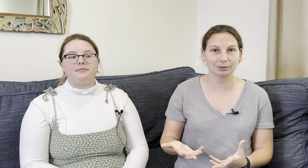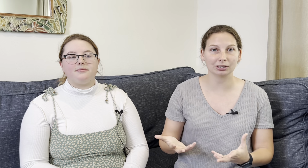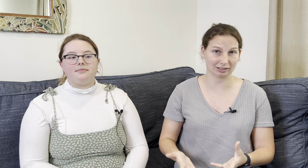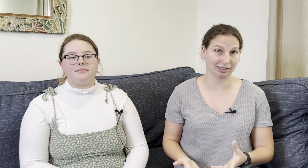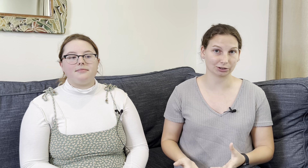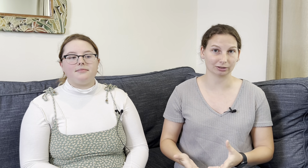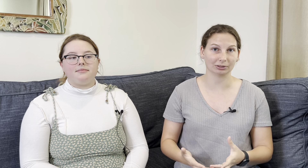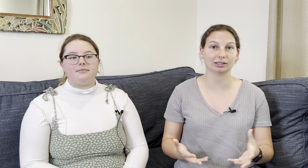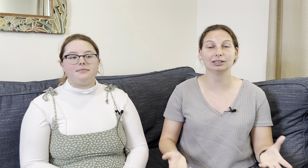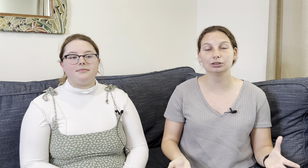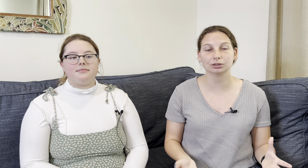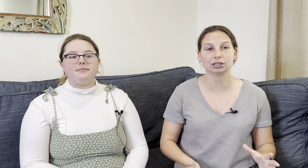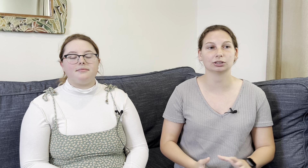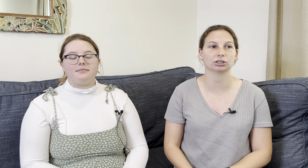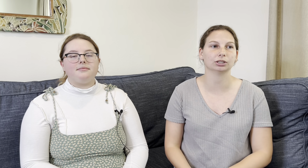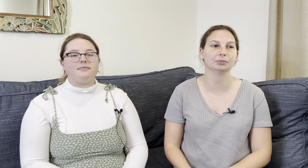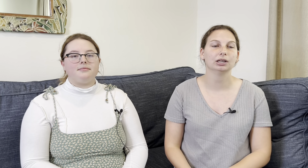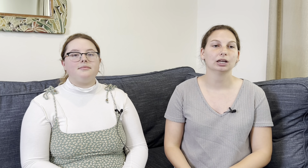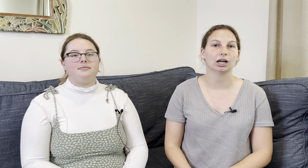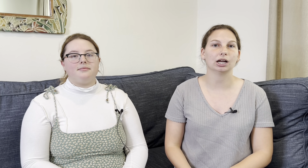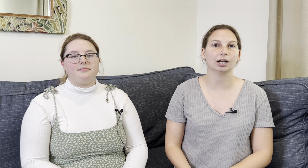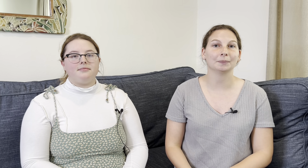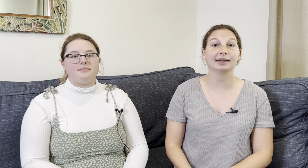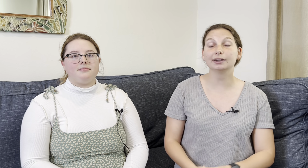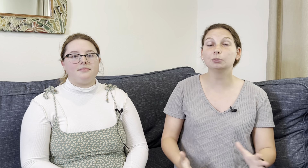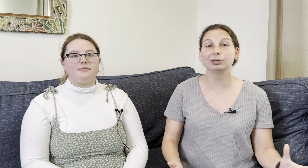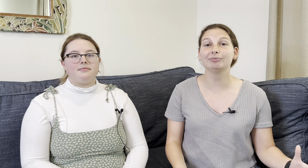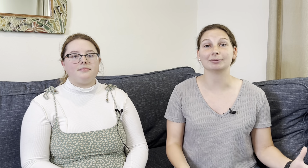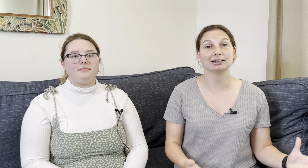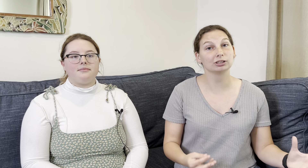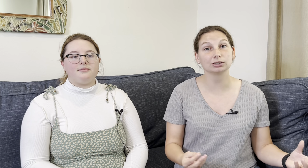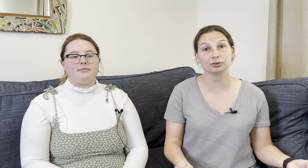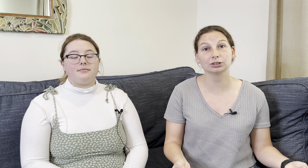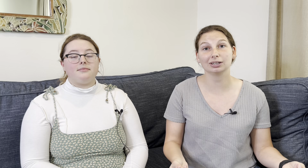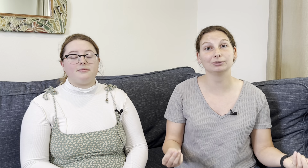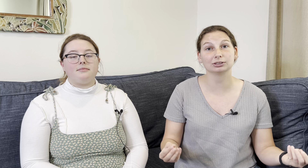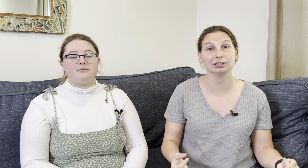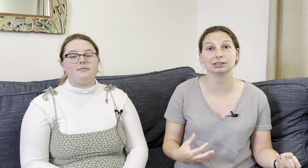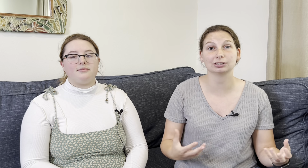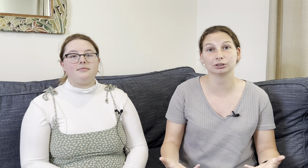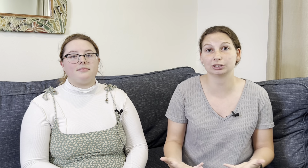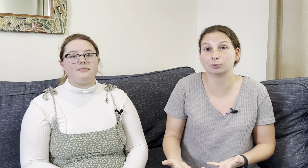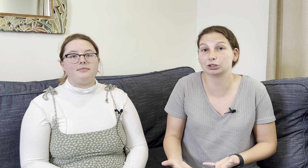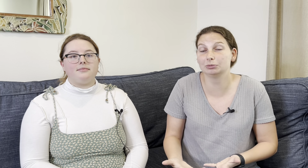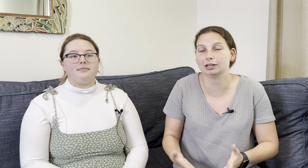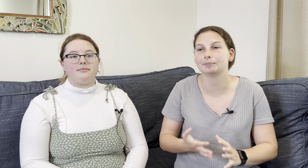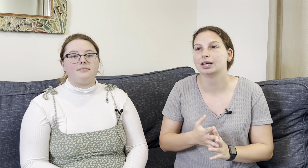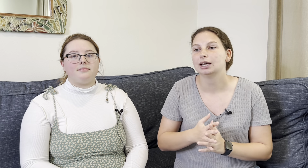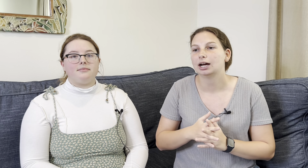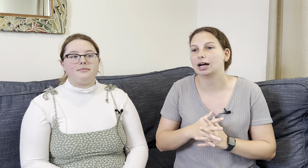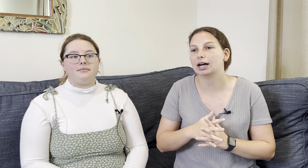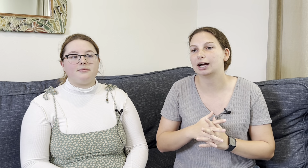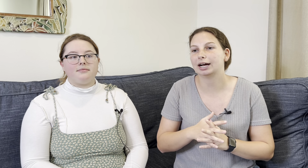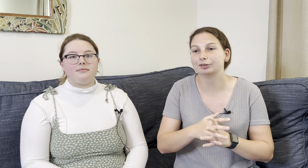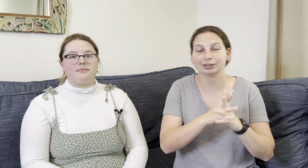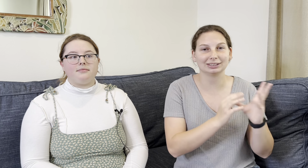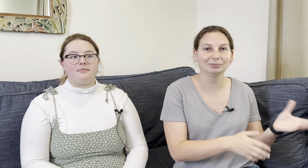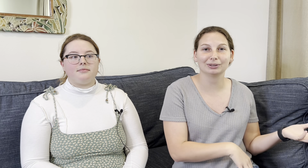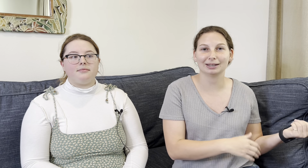a tantrum. It can lead to a tantrum, and I don't blame them. It's frustrating when somebody doesn't understand what you mean. For example, I was